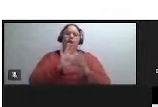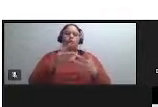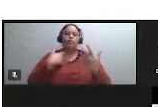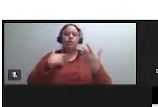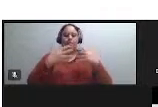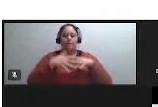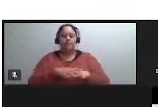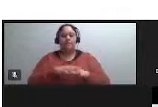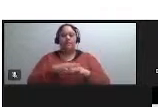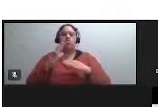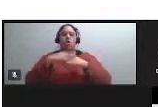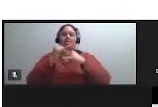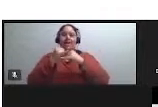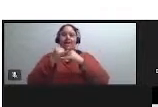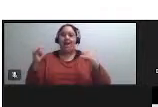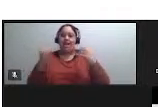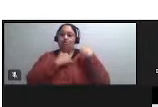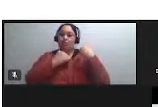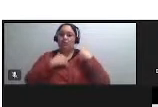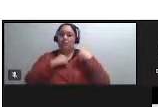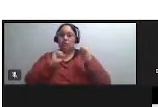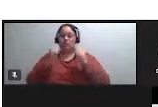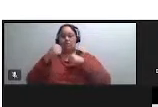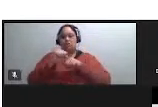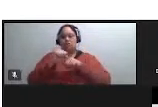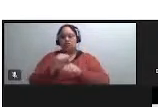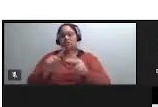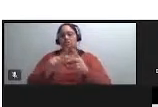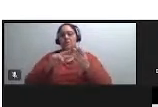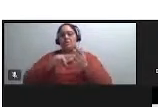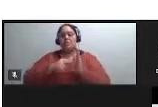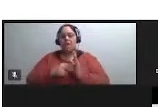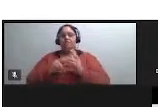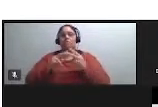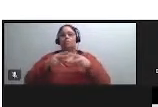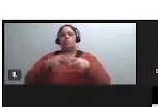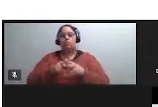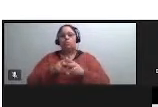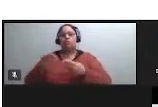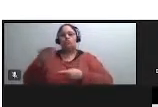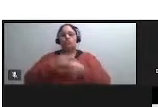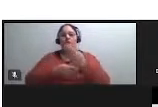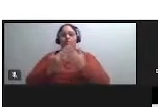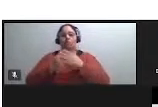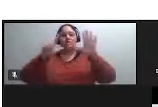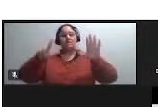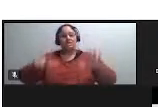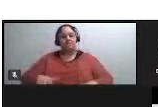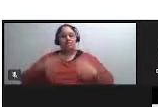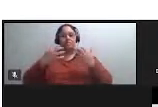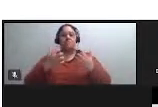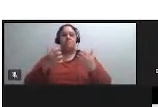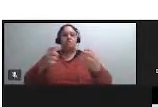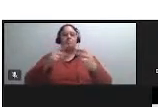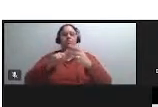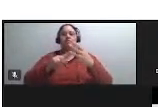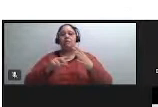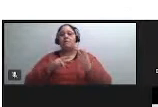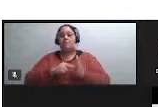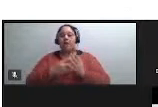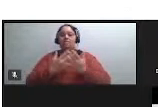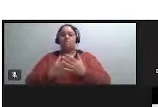of the cybersecurity strategy, planning for the tools of trade for the 7th Parliament, planning for the modernization